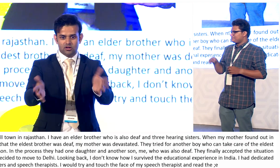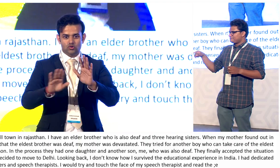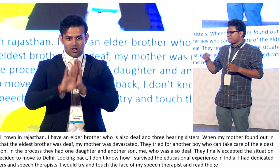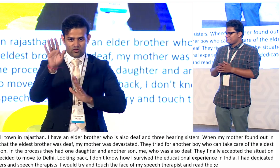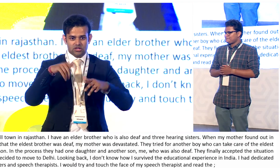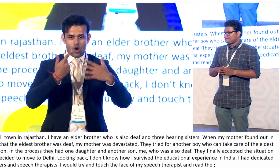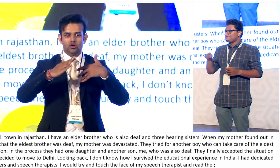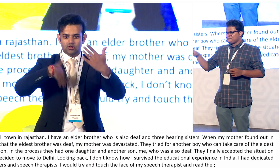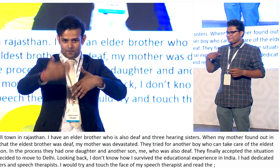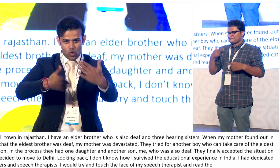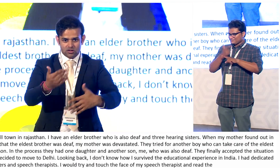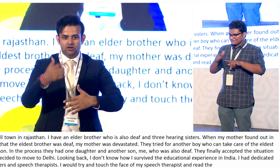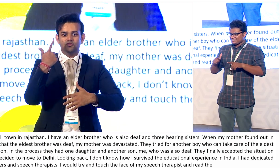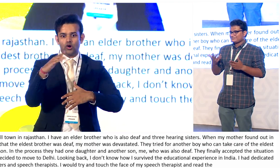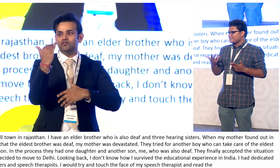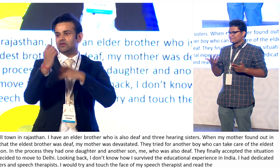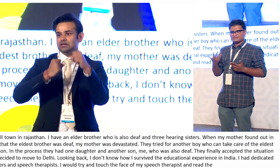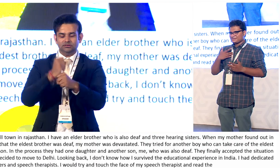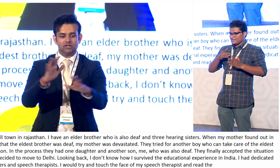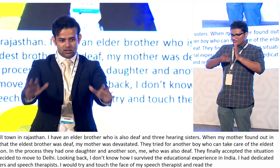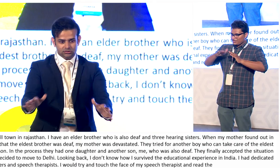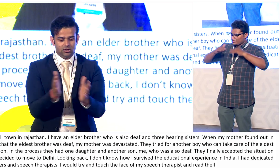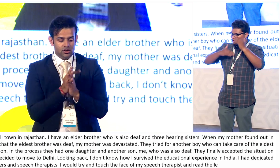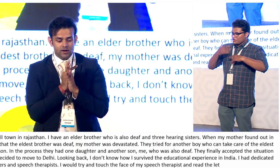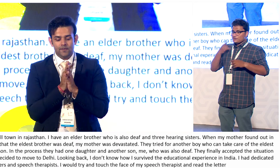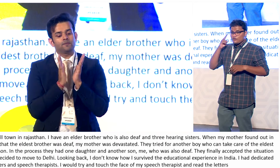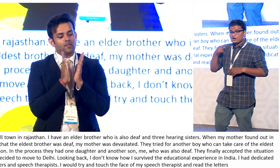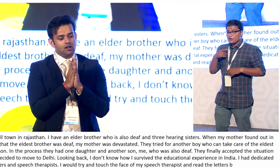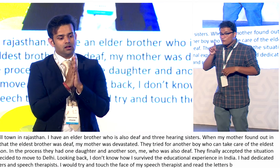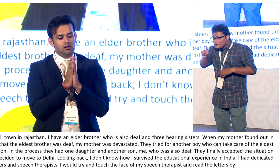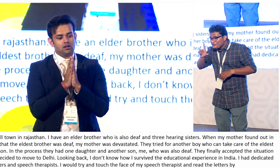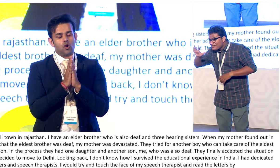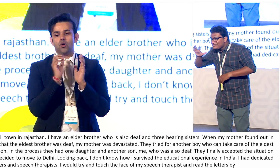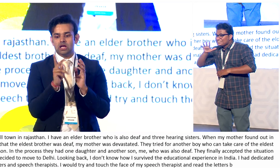This was my language acquisition, my language development for 15 years.